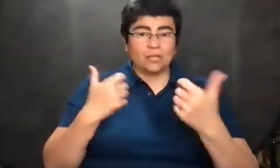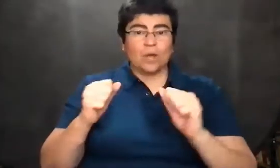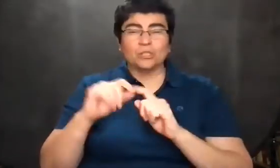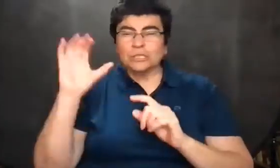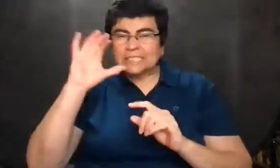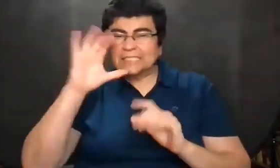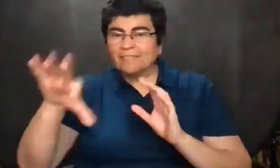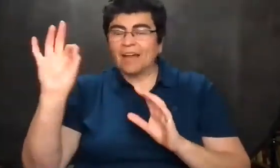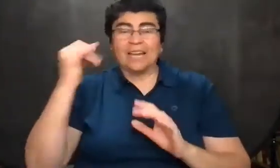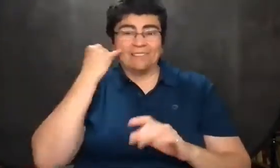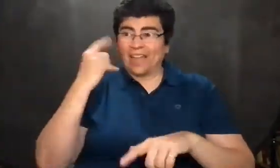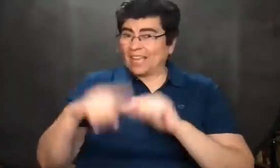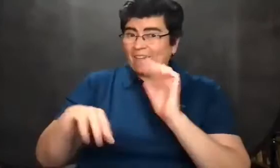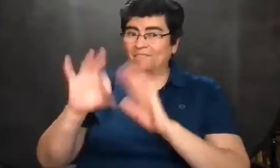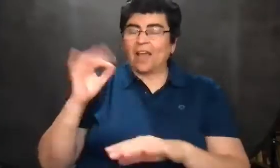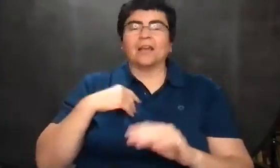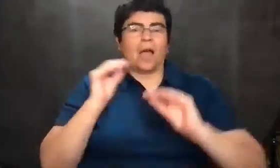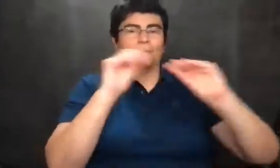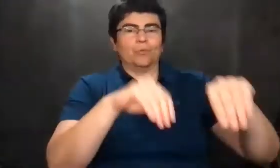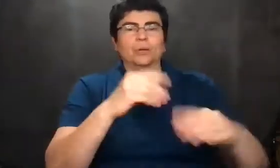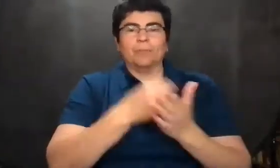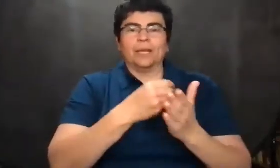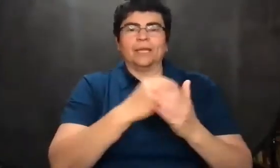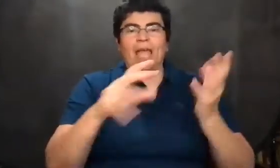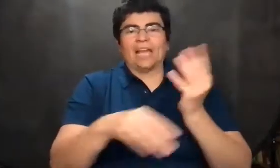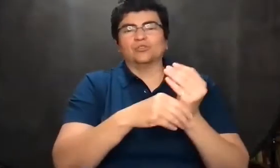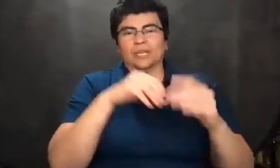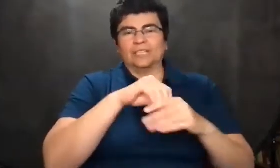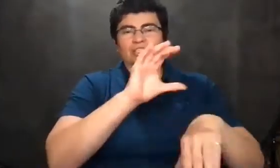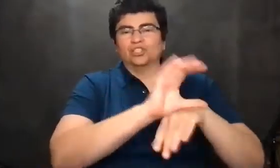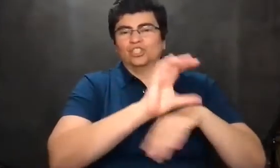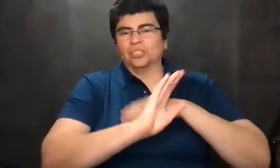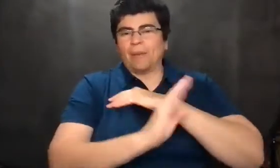find them, I put extra money in the church basket. It's just the way it is. A